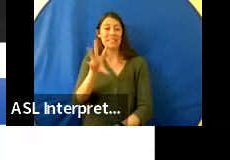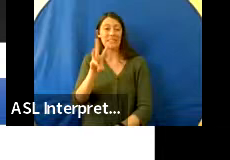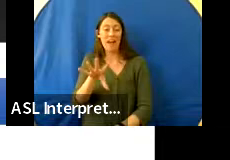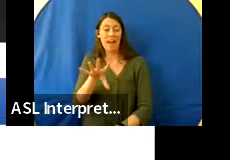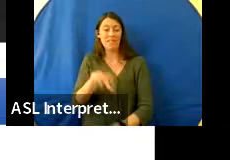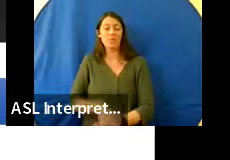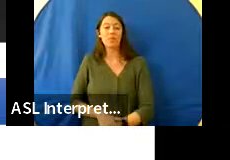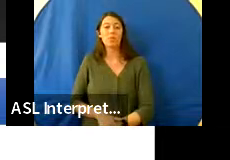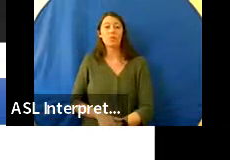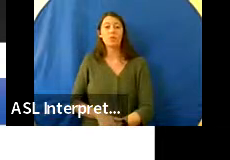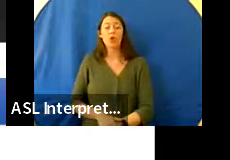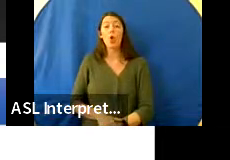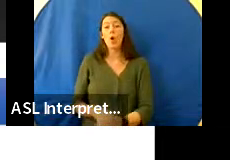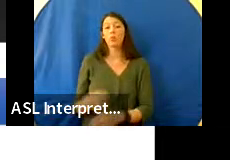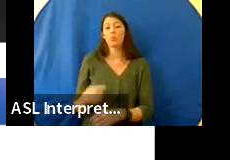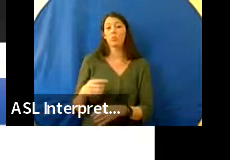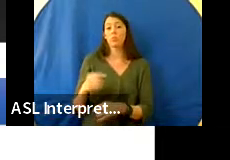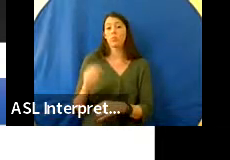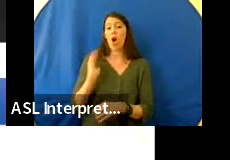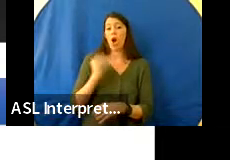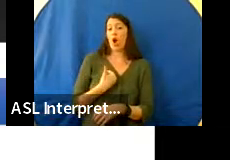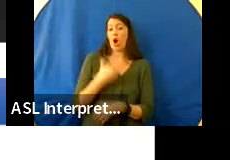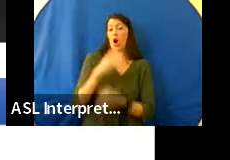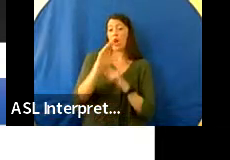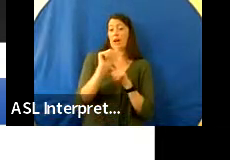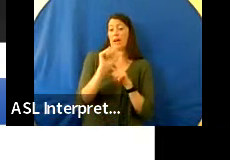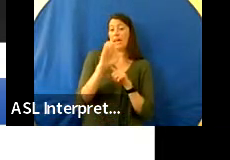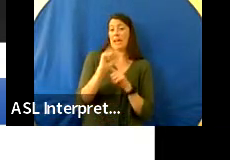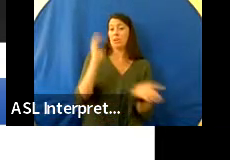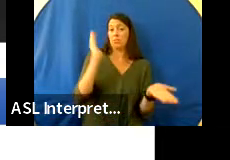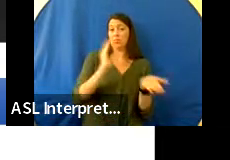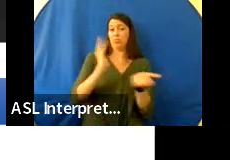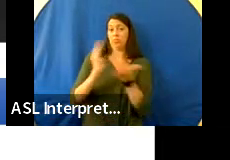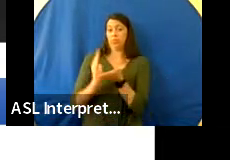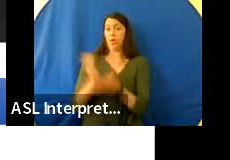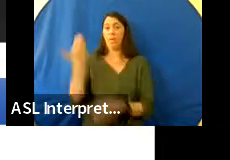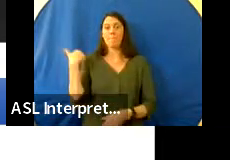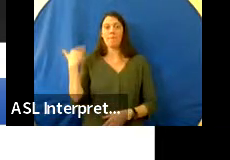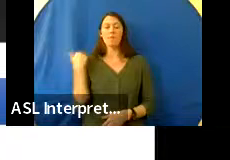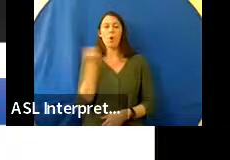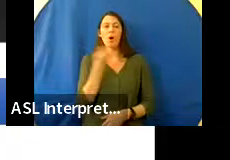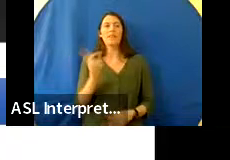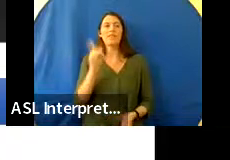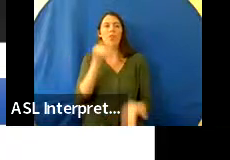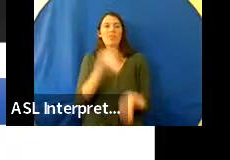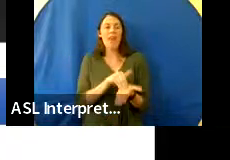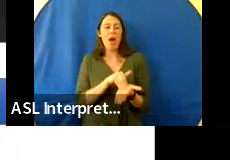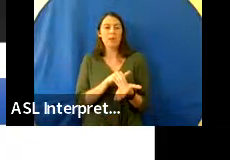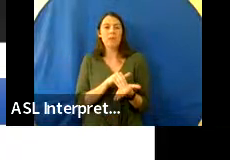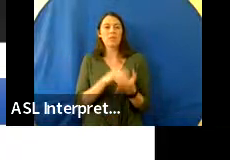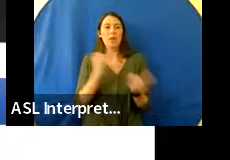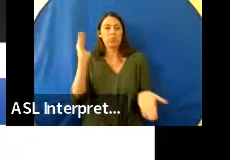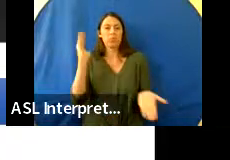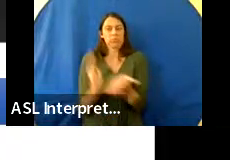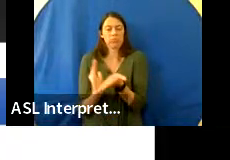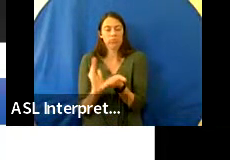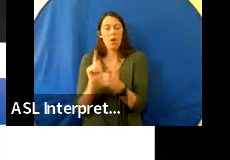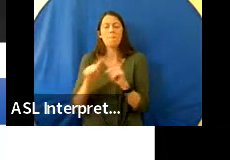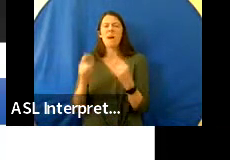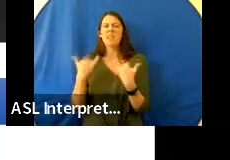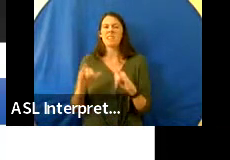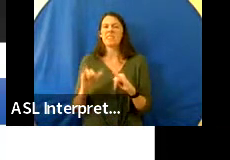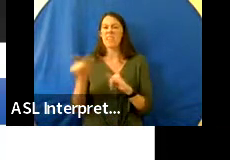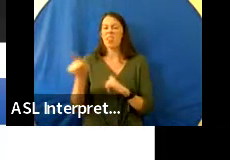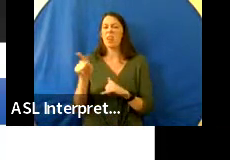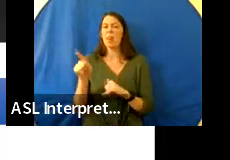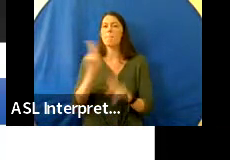down considerably, we don't have thousands of cases a day that are coming into CalConnect. We're still prioritizing with